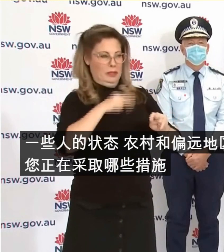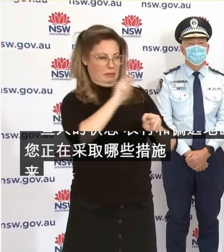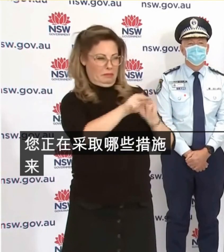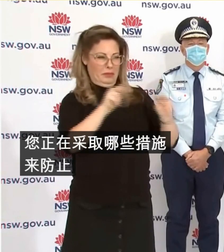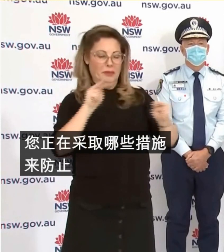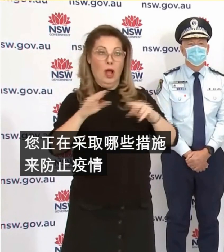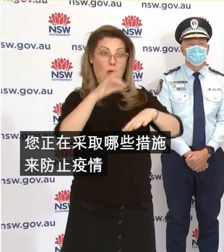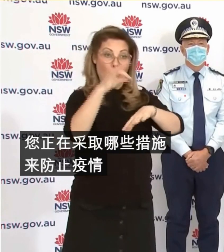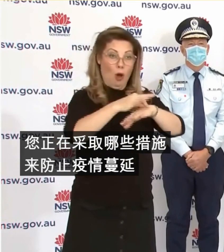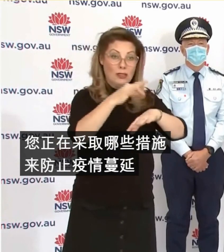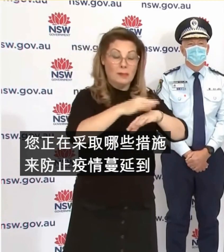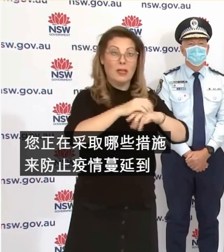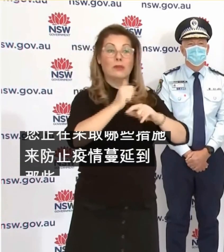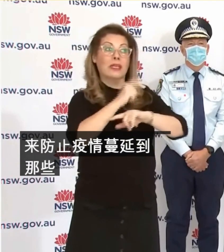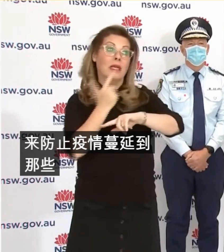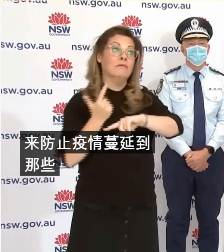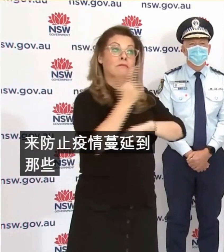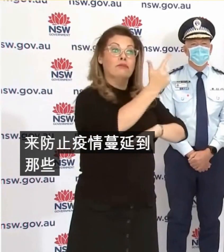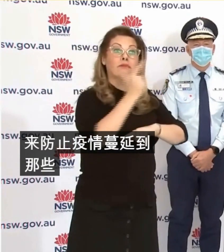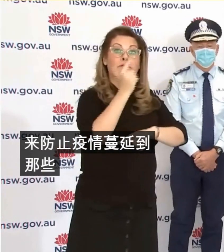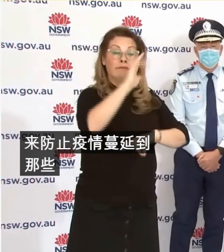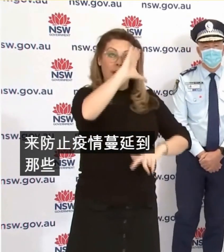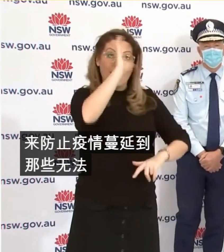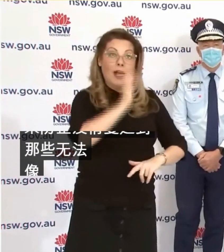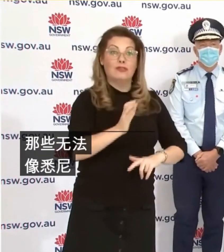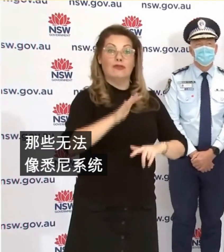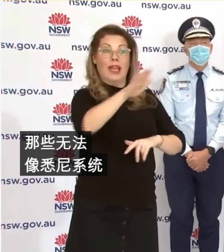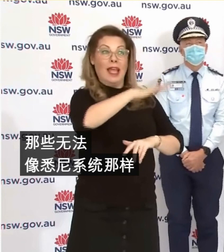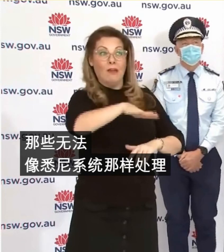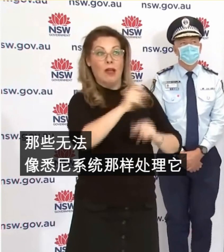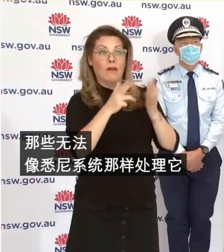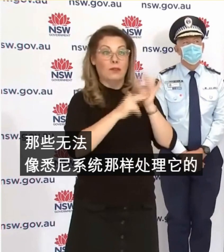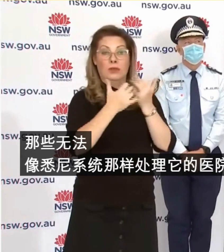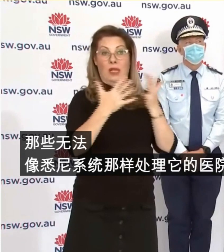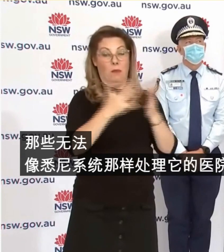to prevent, outbreaks getting to those hospitals that wouldn't be able to deal